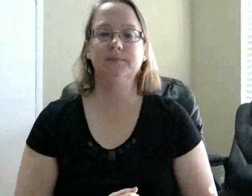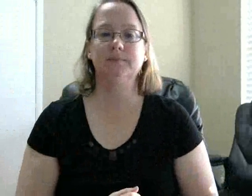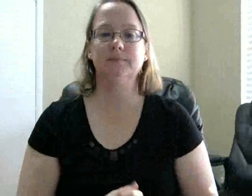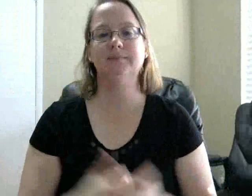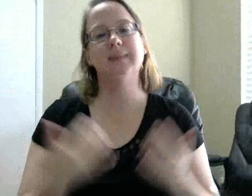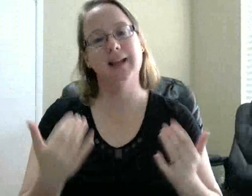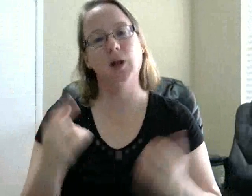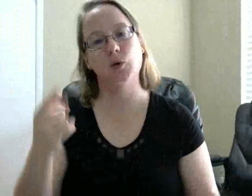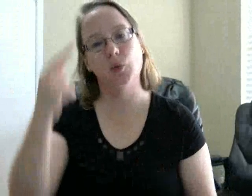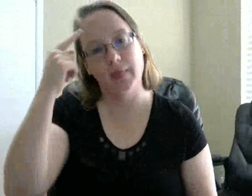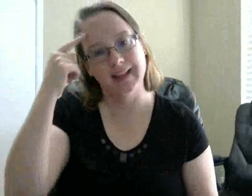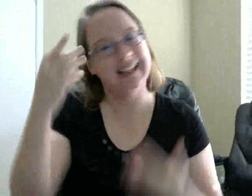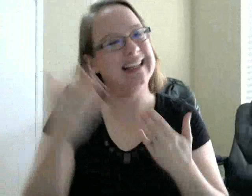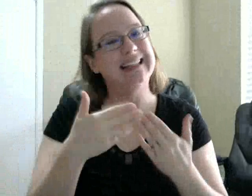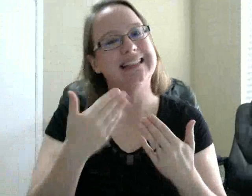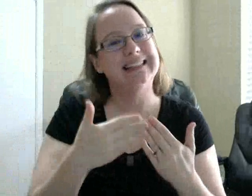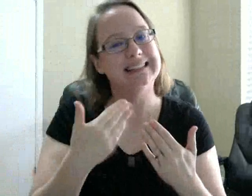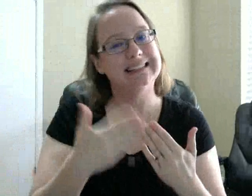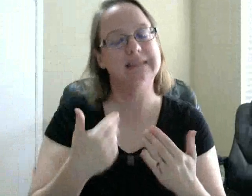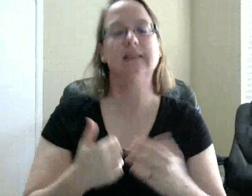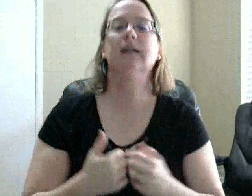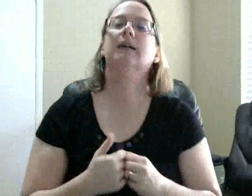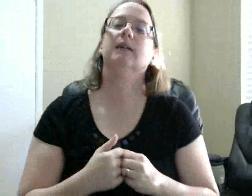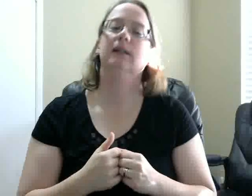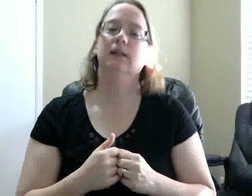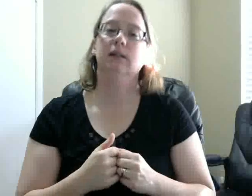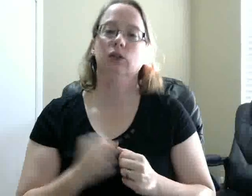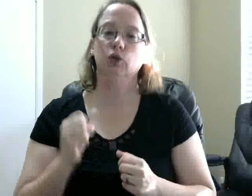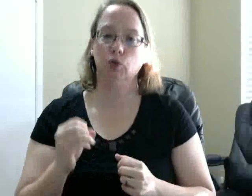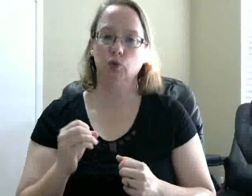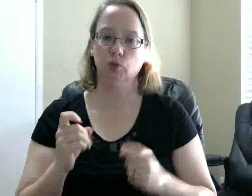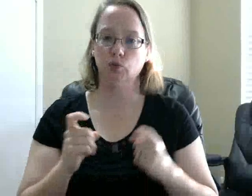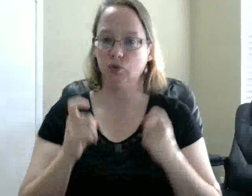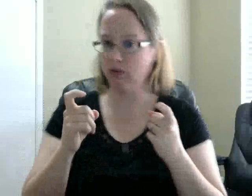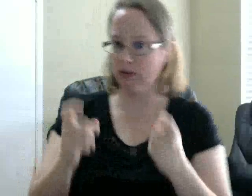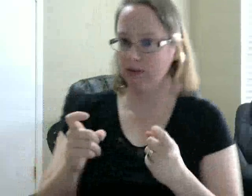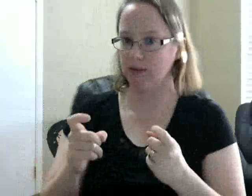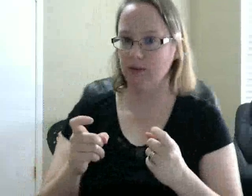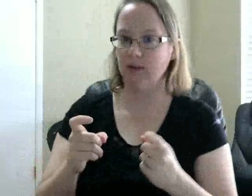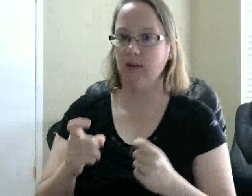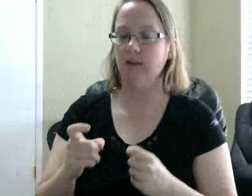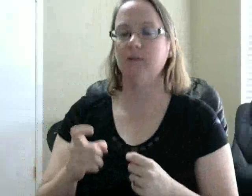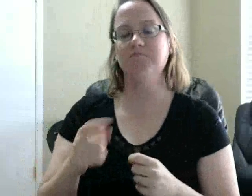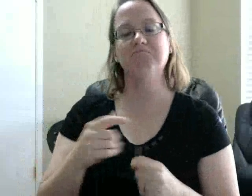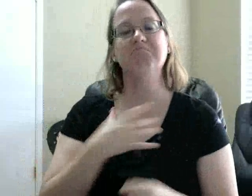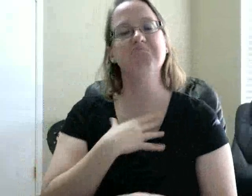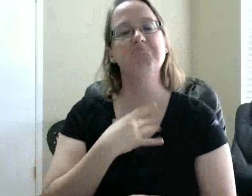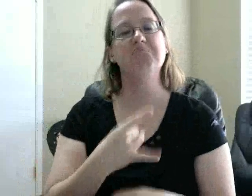was too easy. So let me give you something a little bit more difficult. I like the avocados. I might stick with that